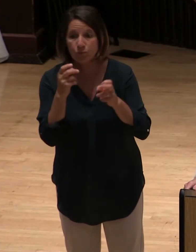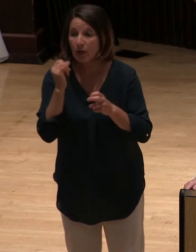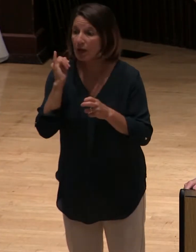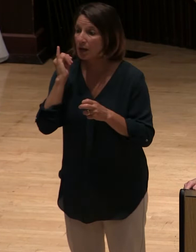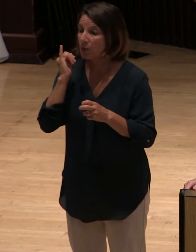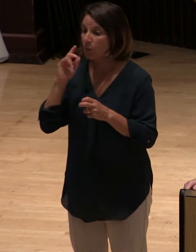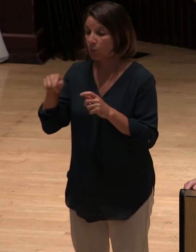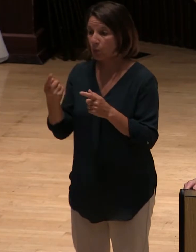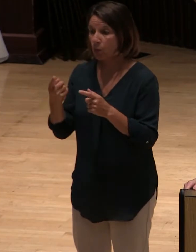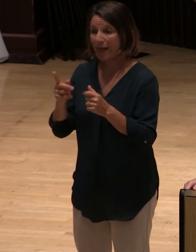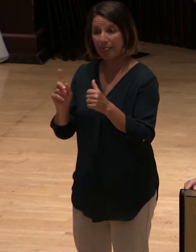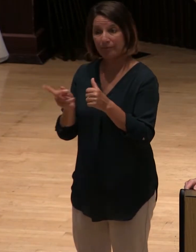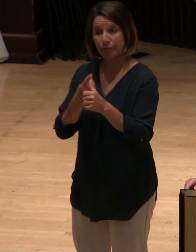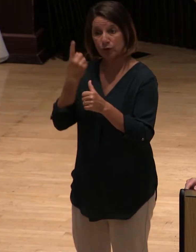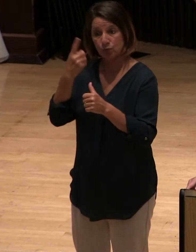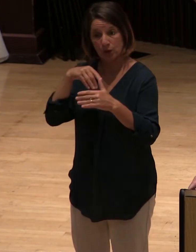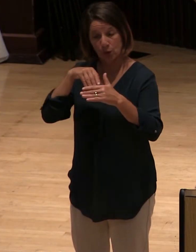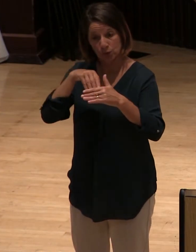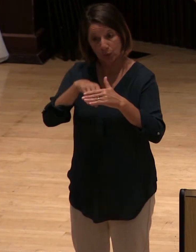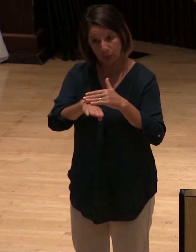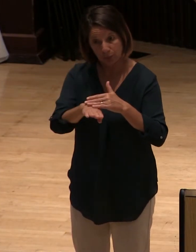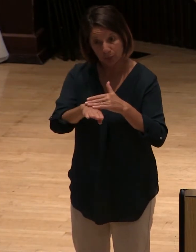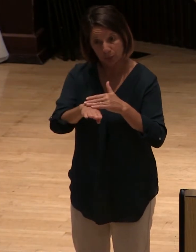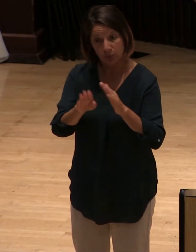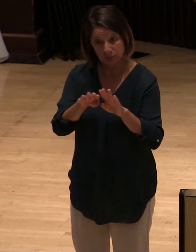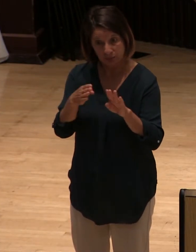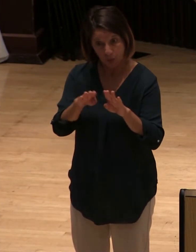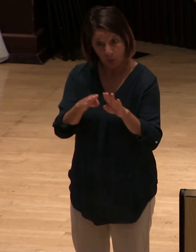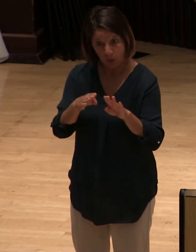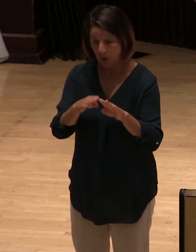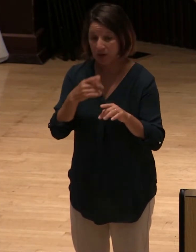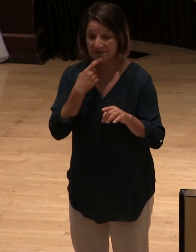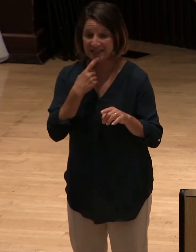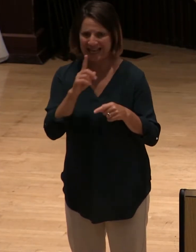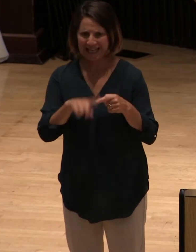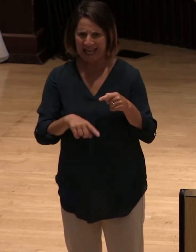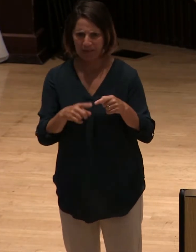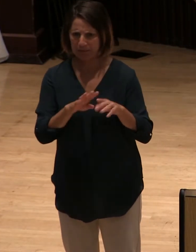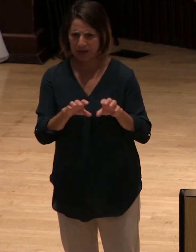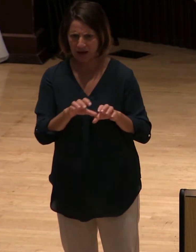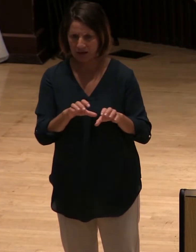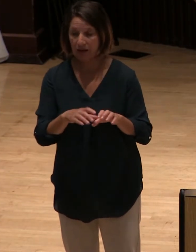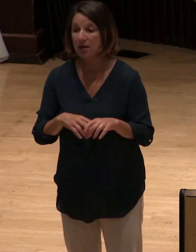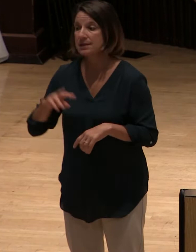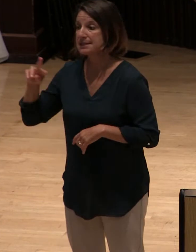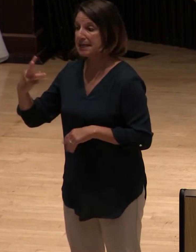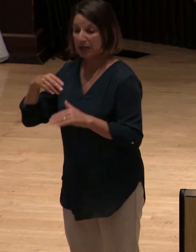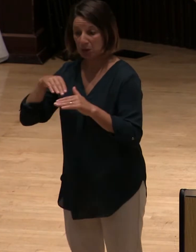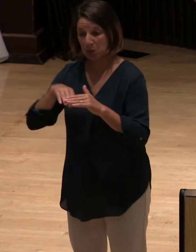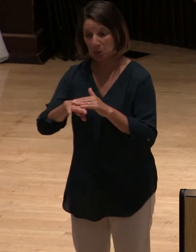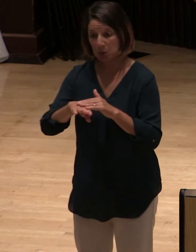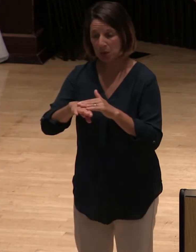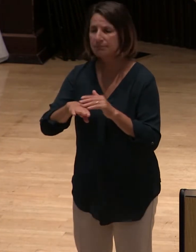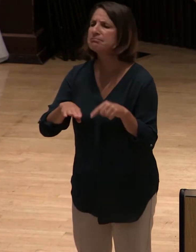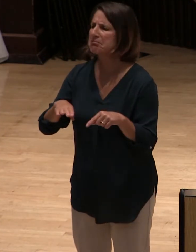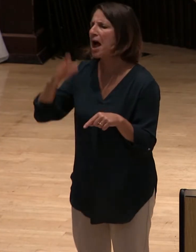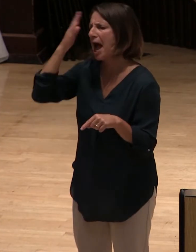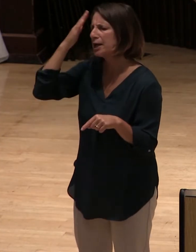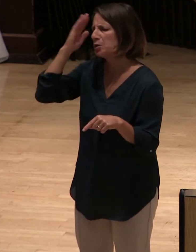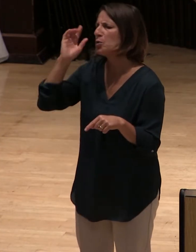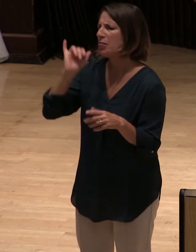door, people say it can't be done. When the second one goes through the door, they say, I knew it would